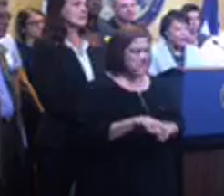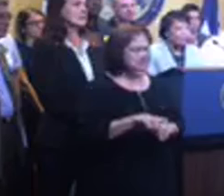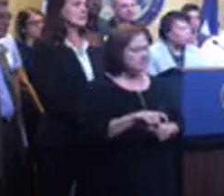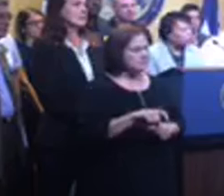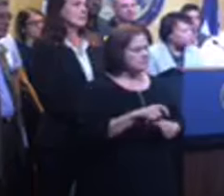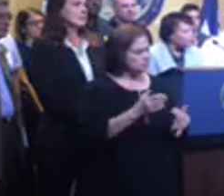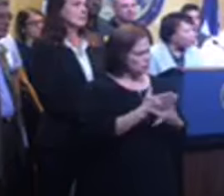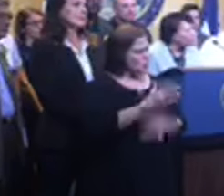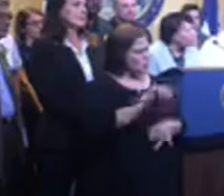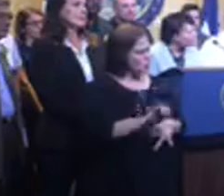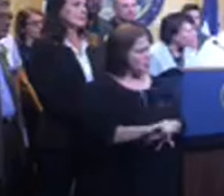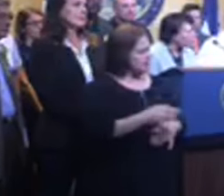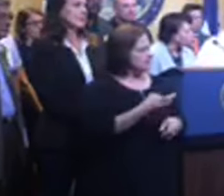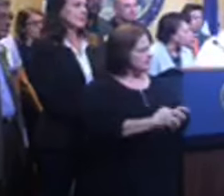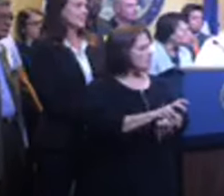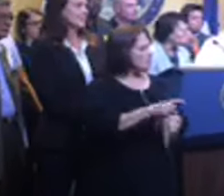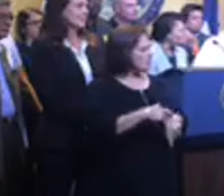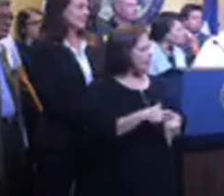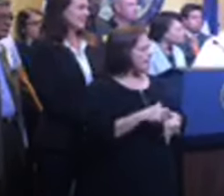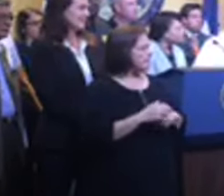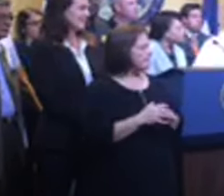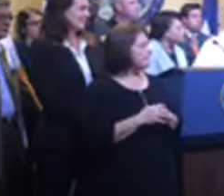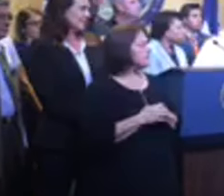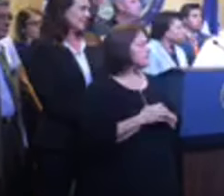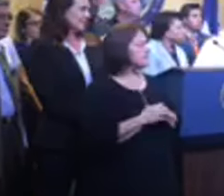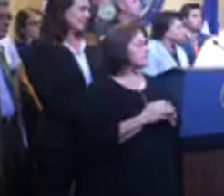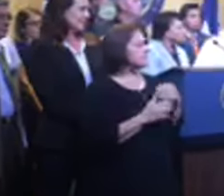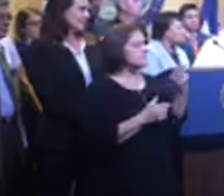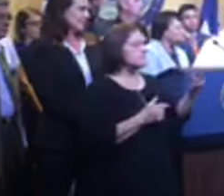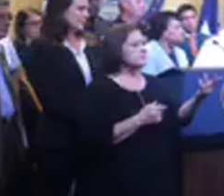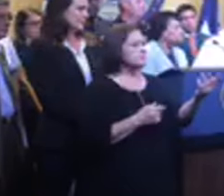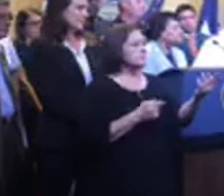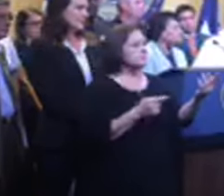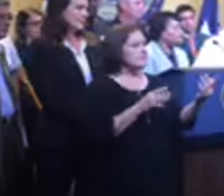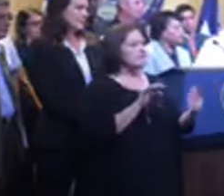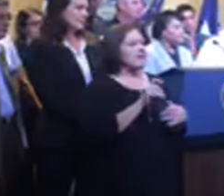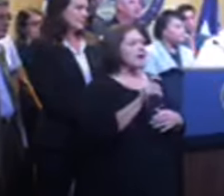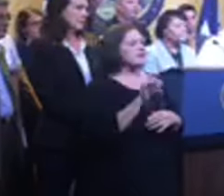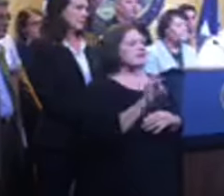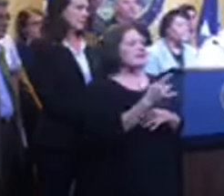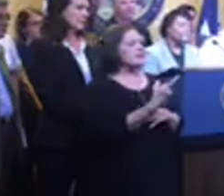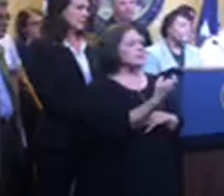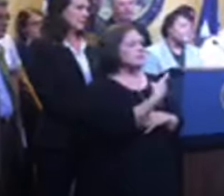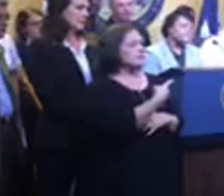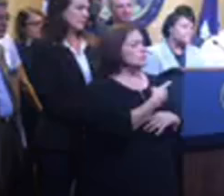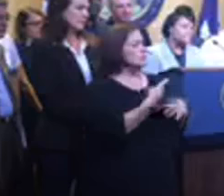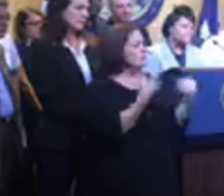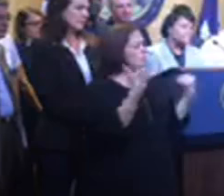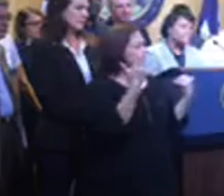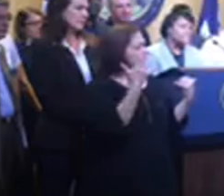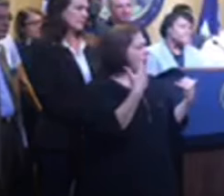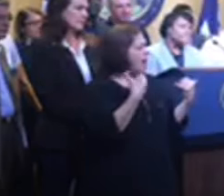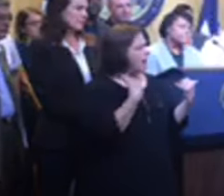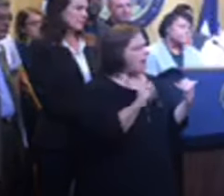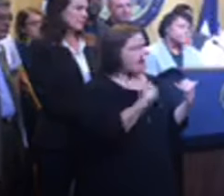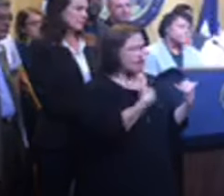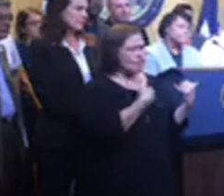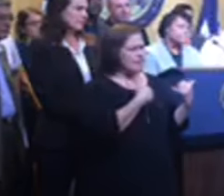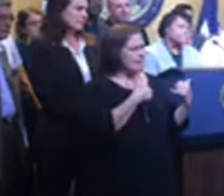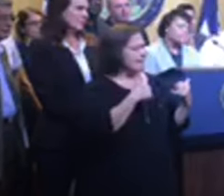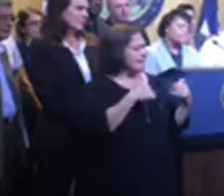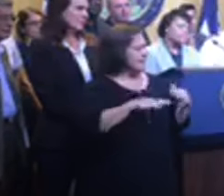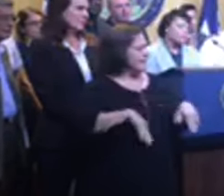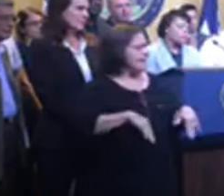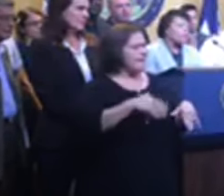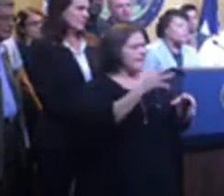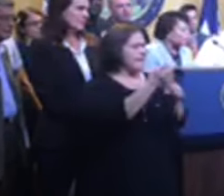way. So with that, we'll take questions. Thank you, Madam Mayor. Dr. Faith? Why haven't we been successful in the recovery efforts to this